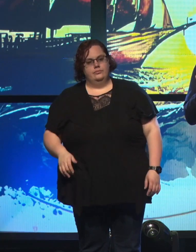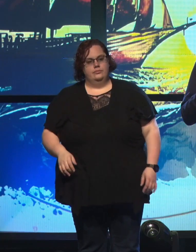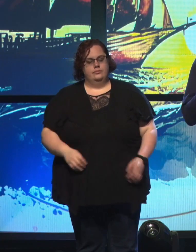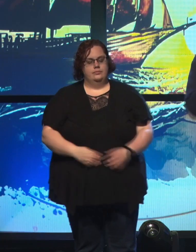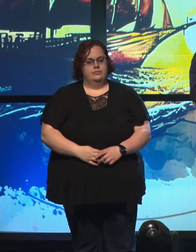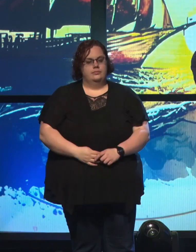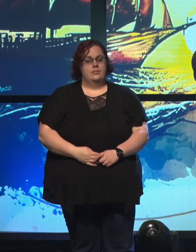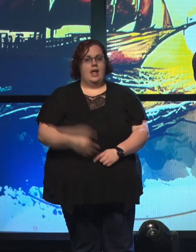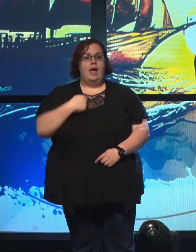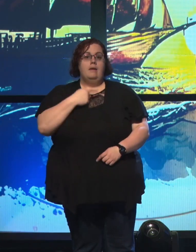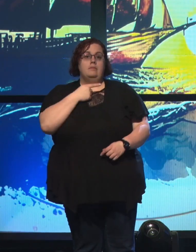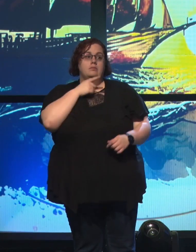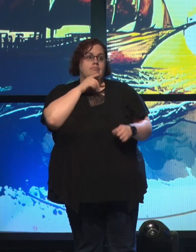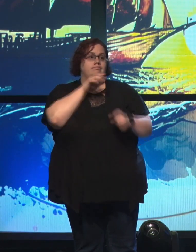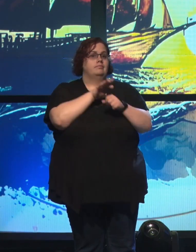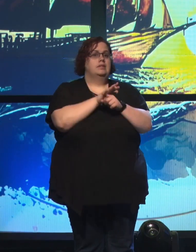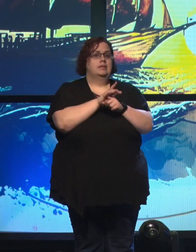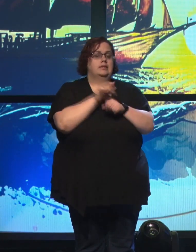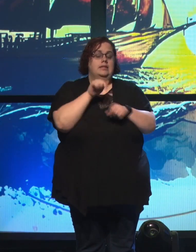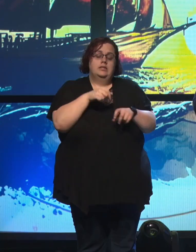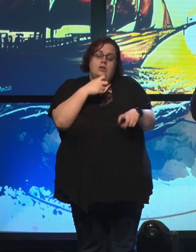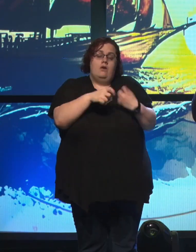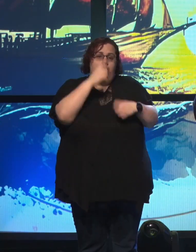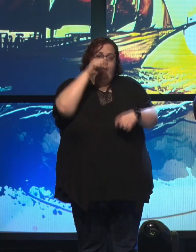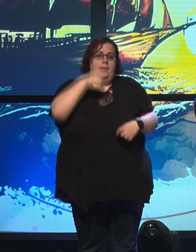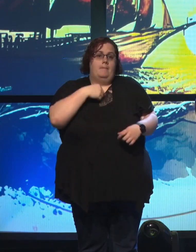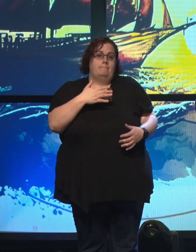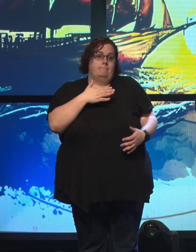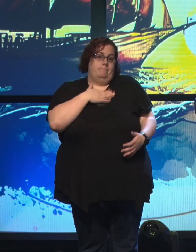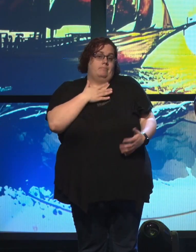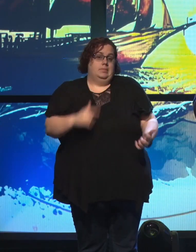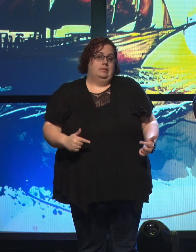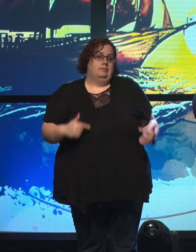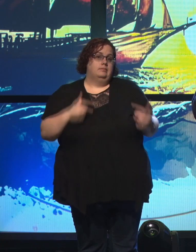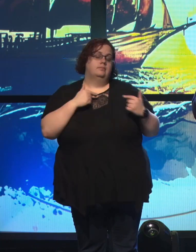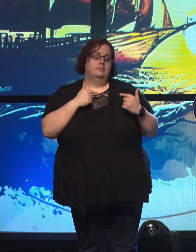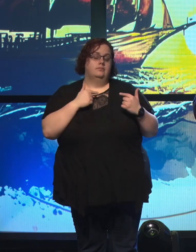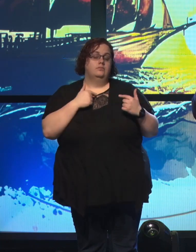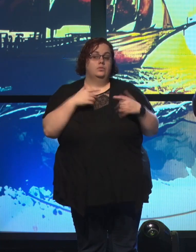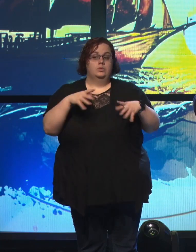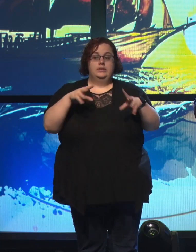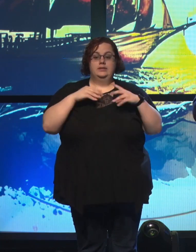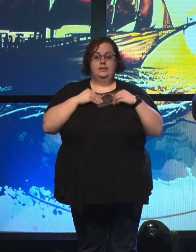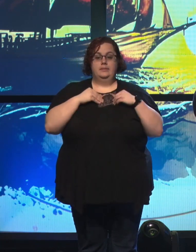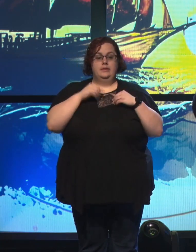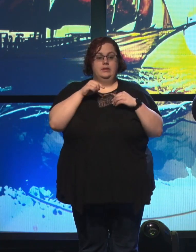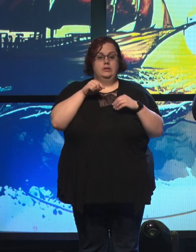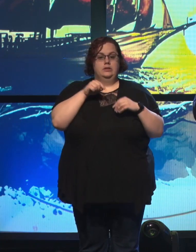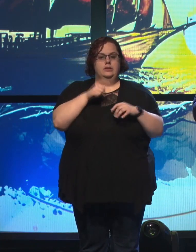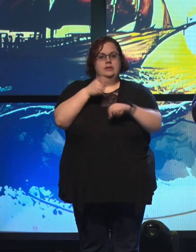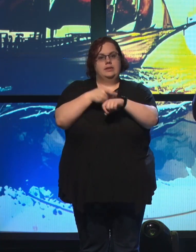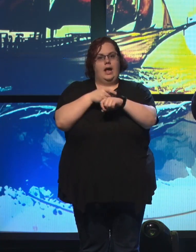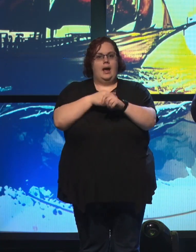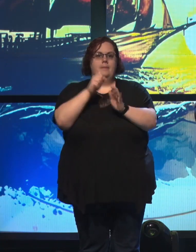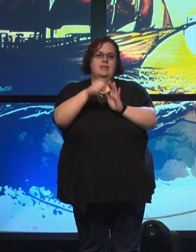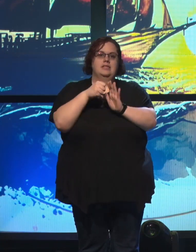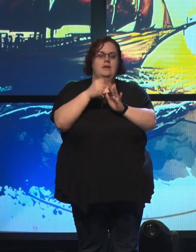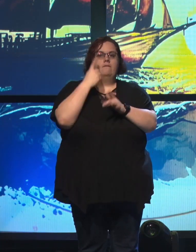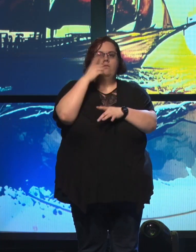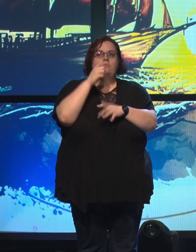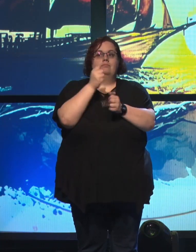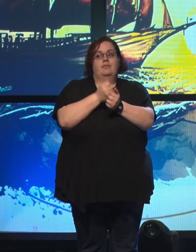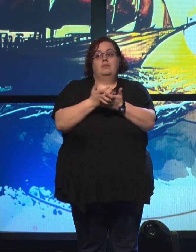And I have to admit, this is something that's been hard for me in my life, to accept that there's this time and a season for